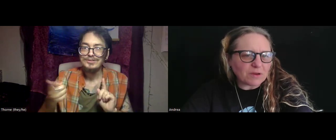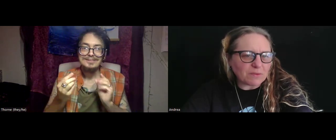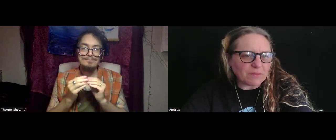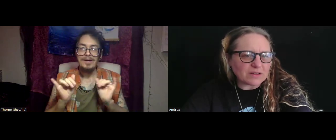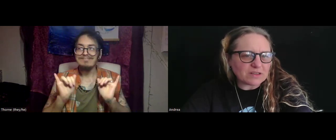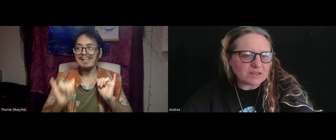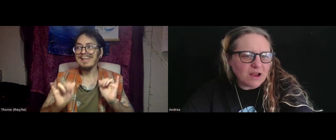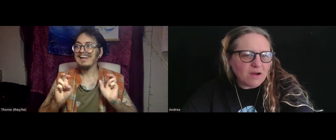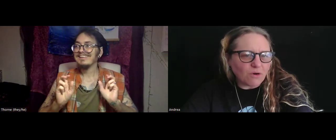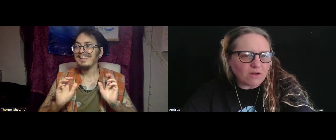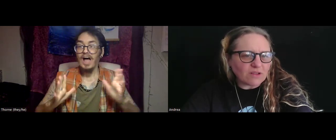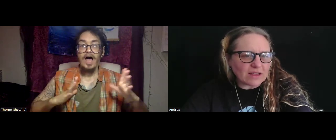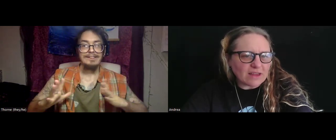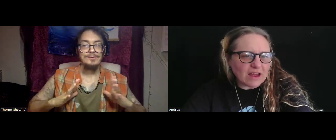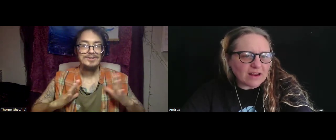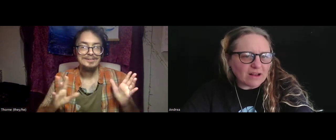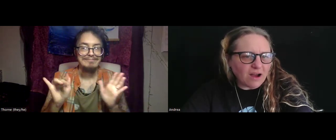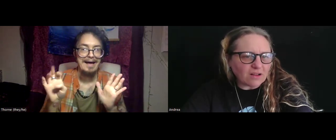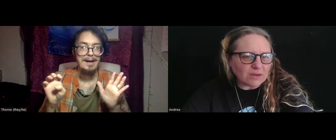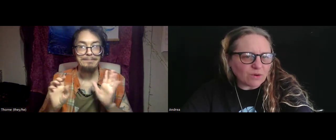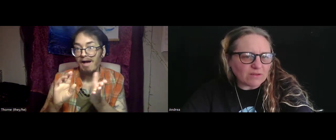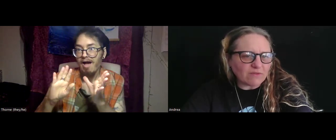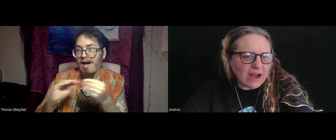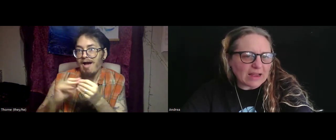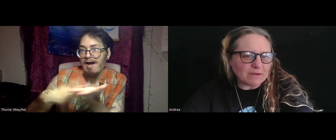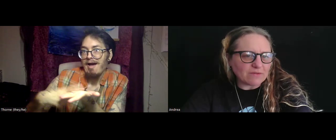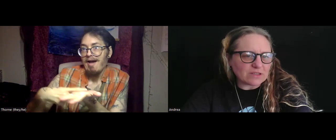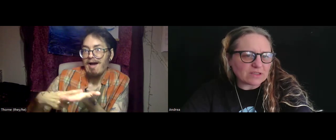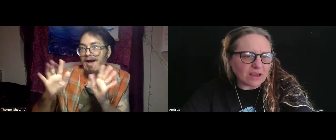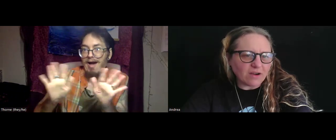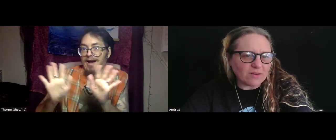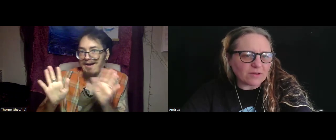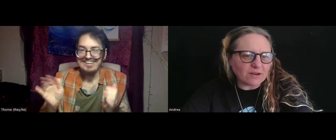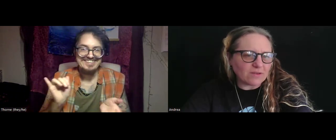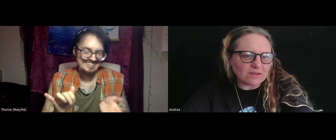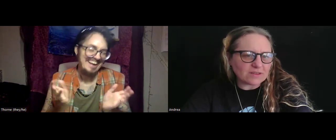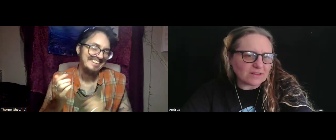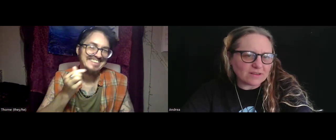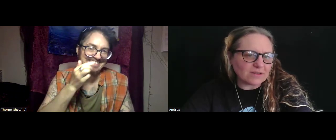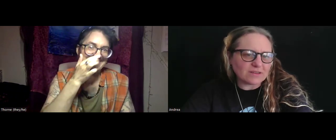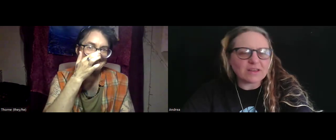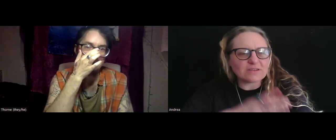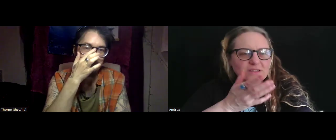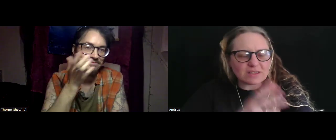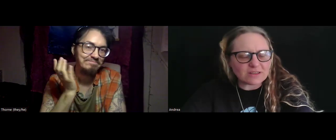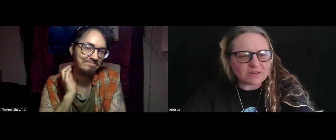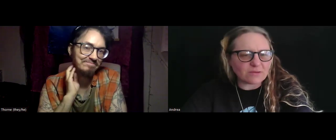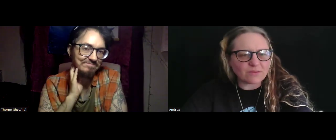people, but just more of like that Hollywood vibe of just like, oh, here's the dish or